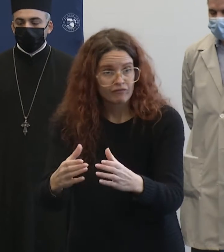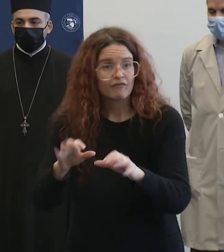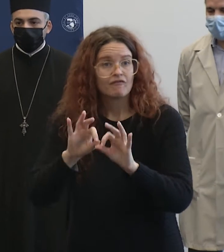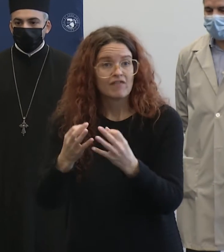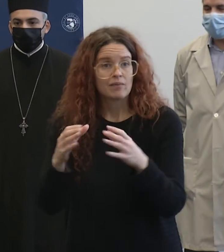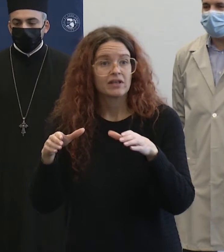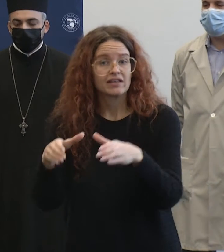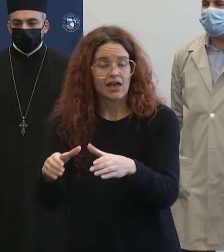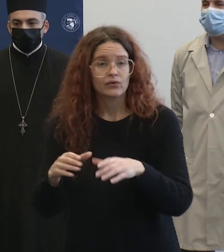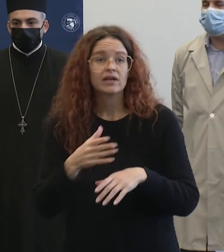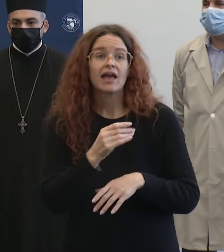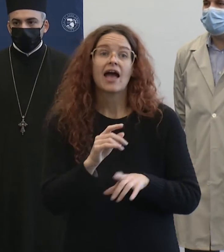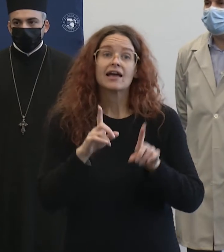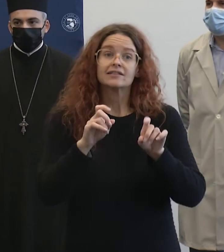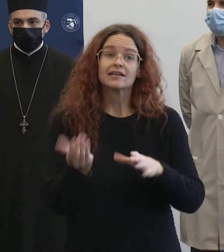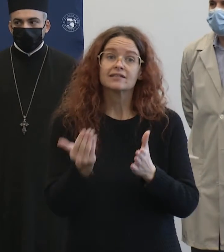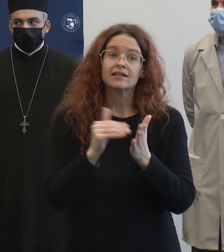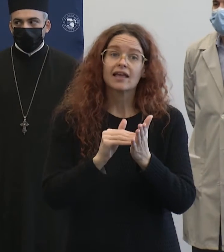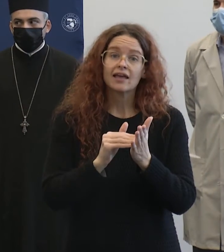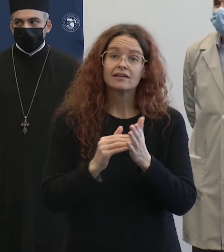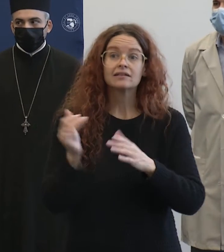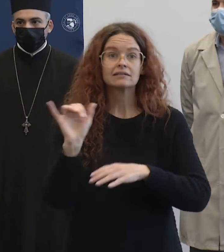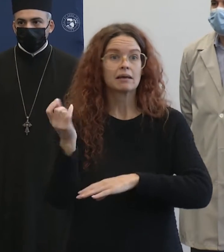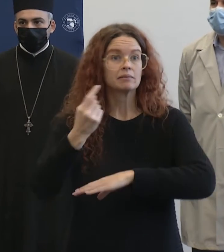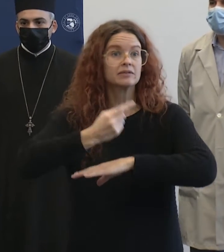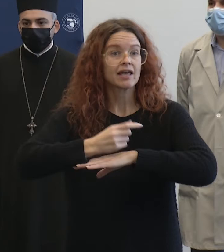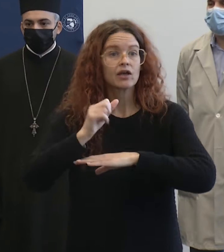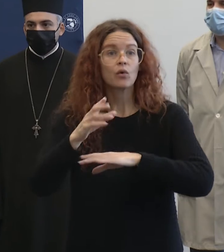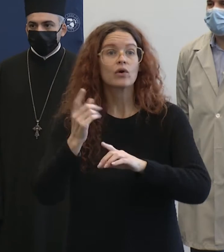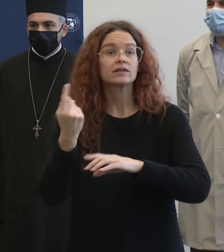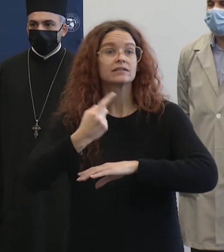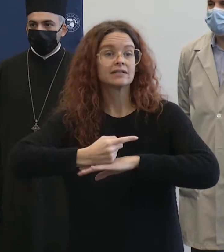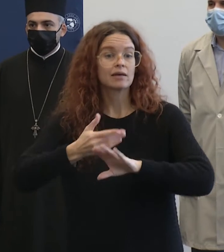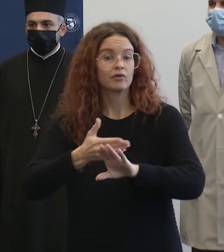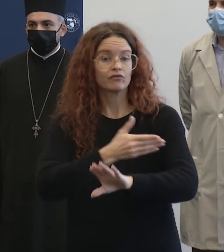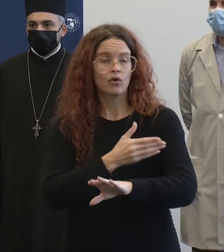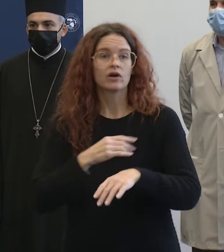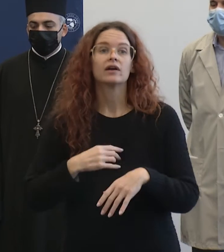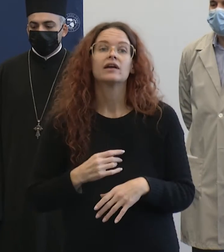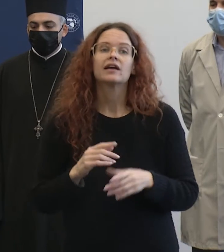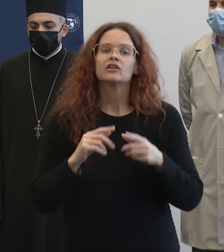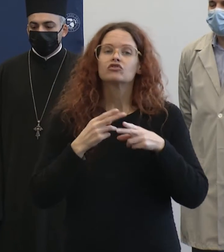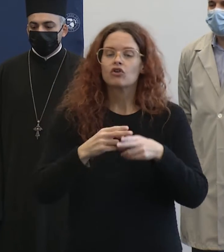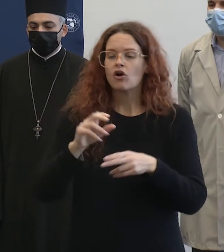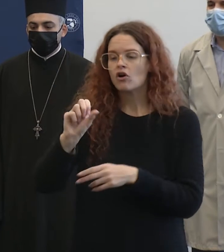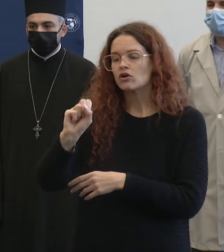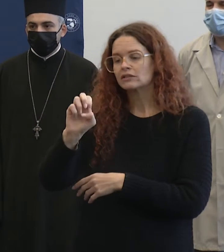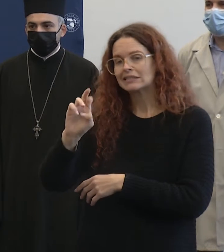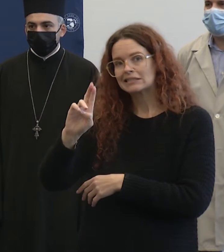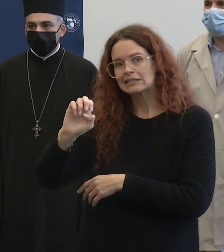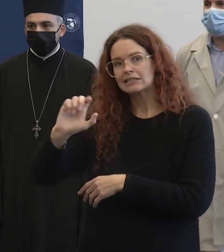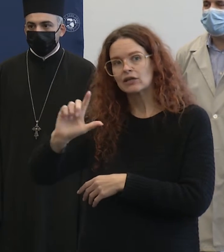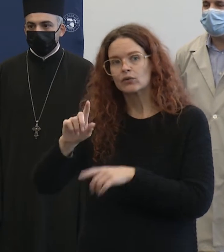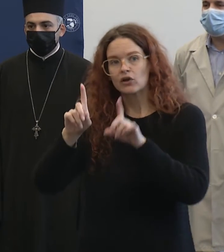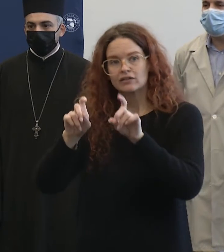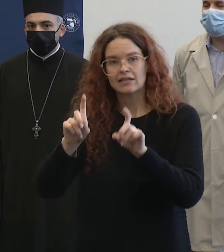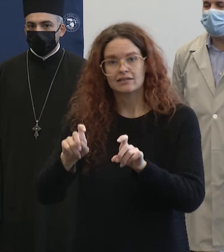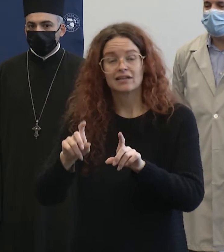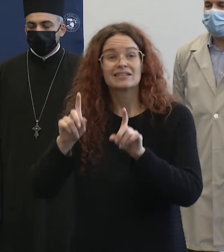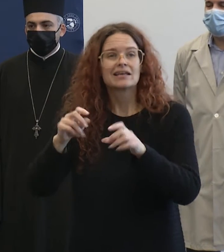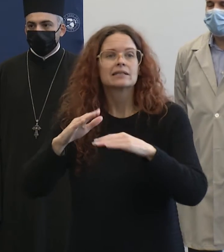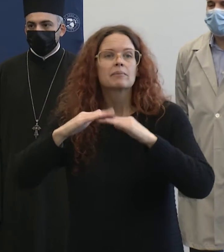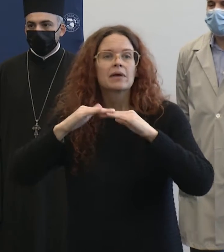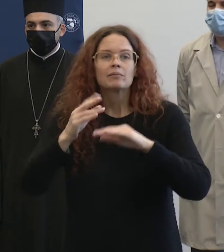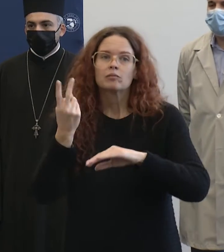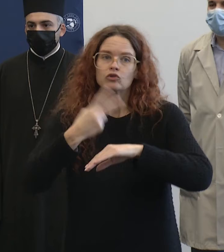household, and test again the day before or day of the event. The important thing is to do what we call serial testing, test at least twice.